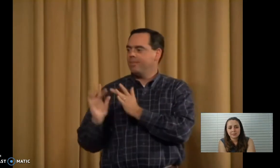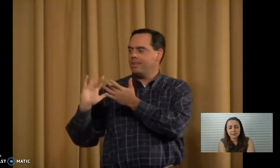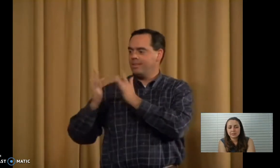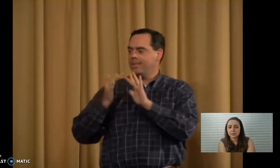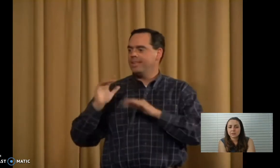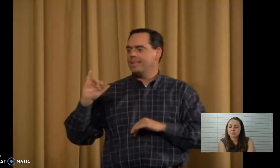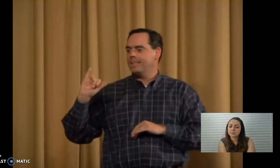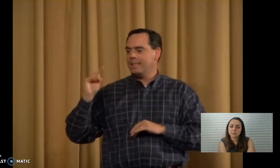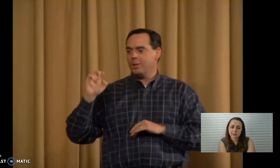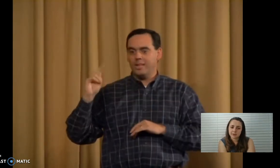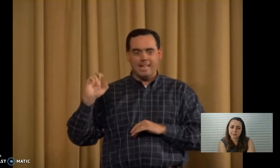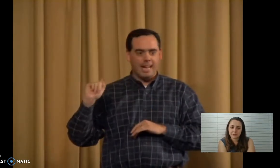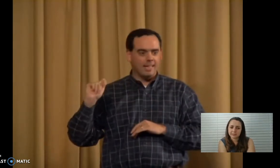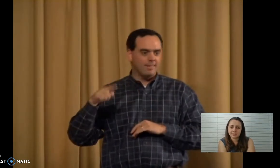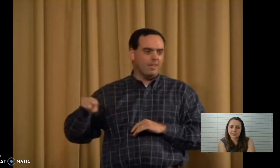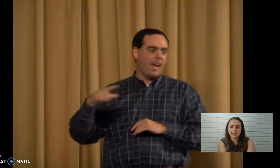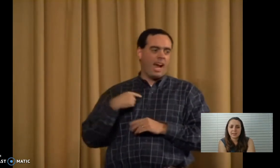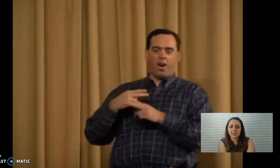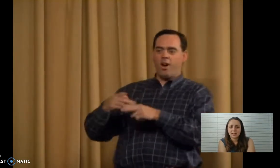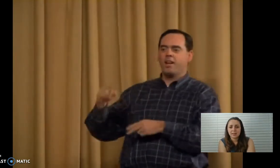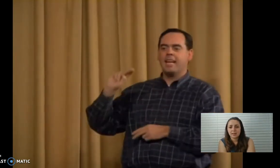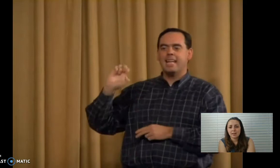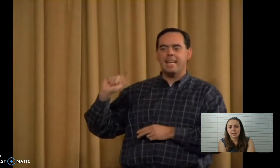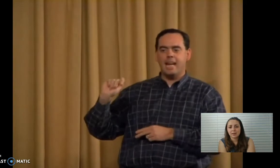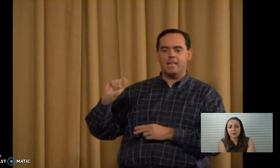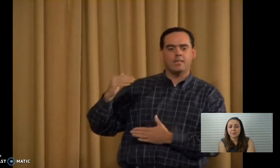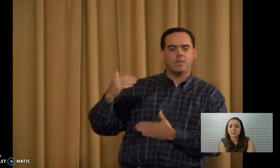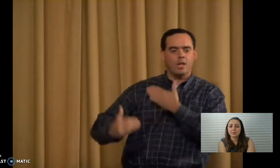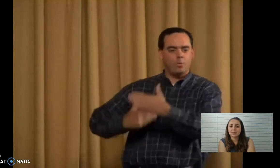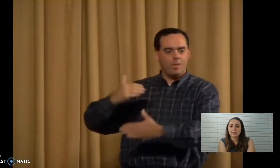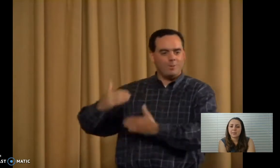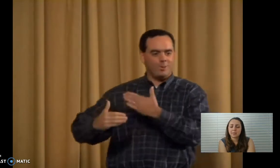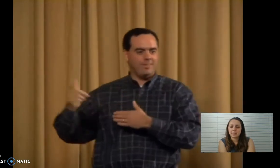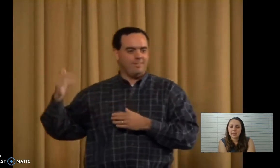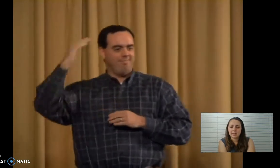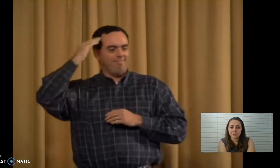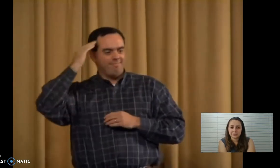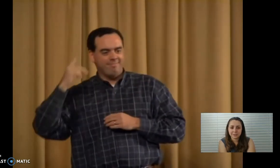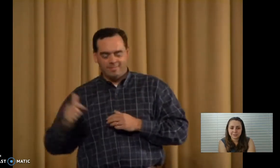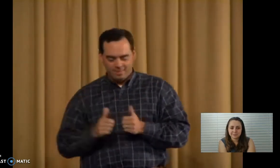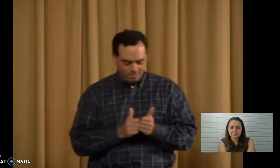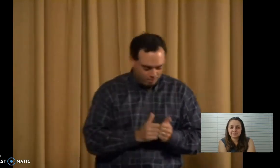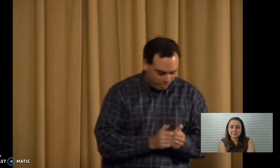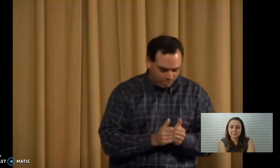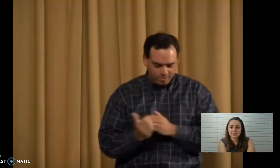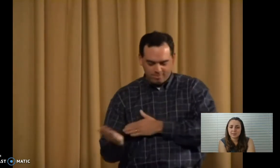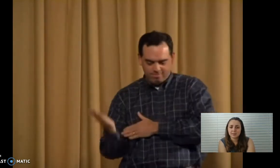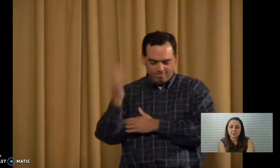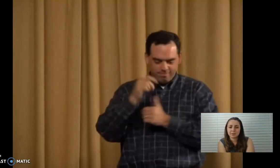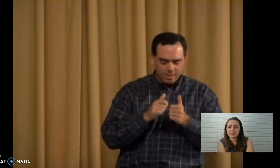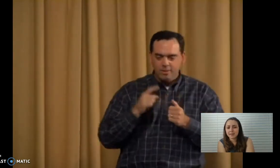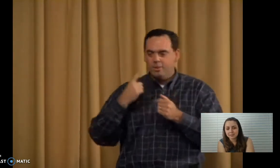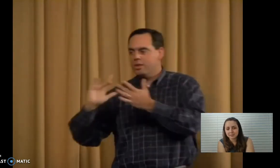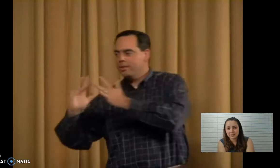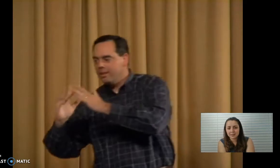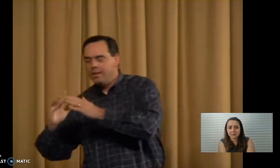Young deaf kids are so technologically savvy. I call them the net generation. Because